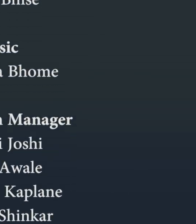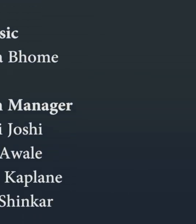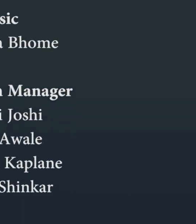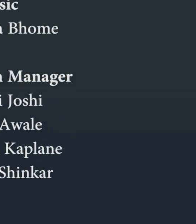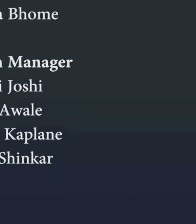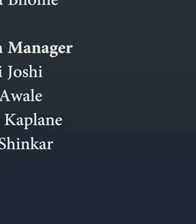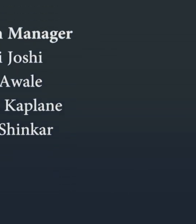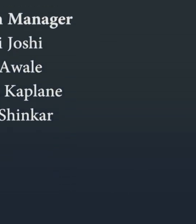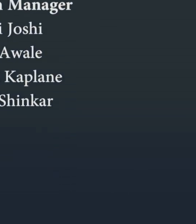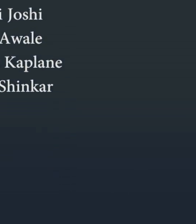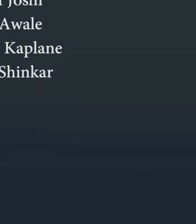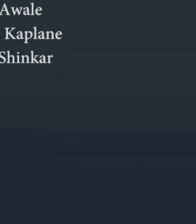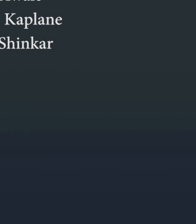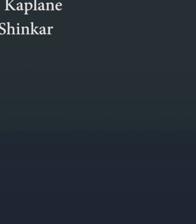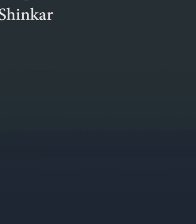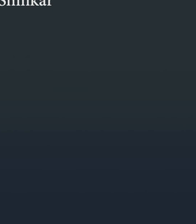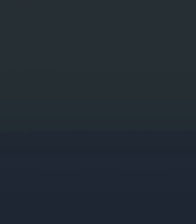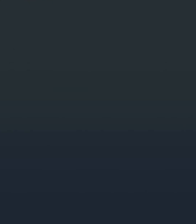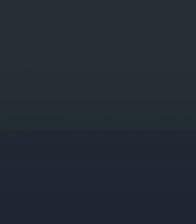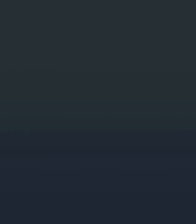for each it's myuser you.